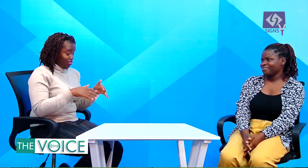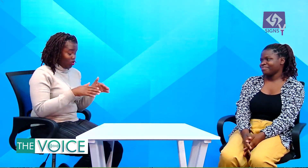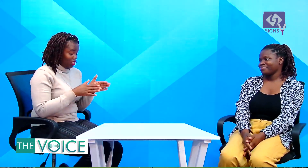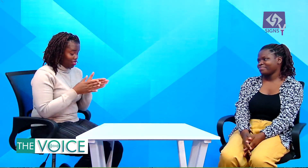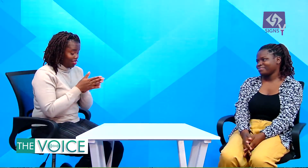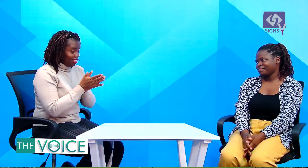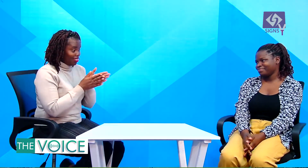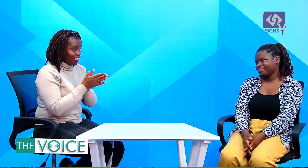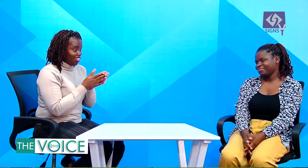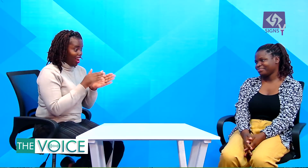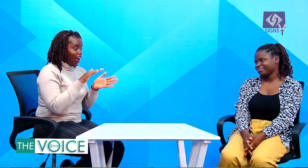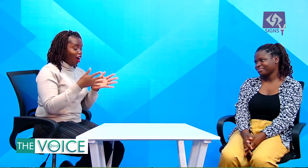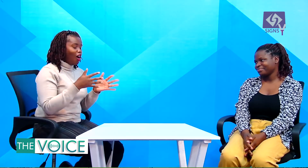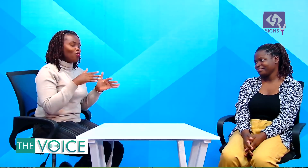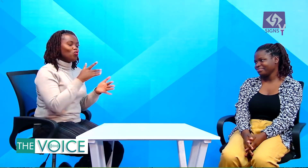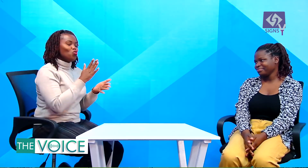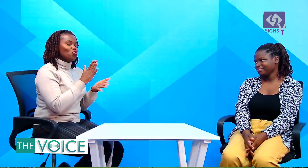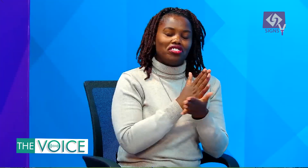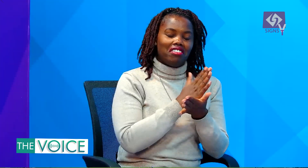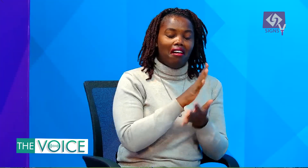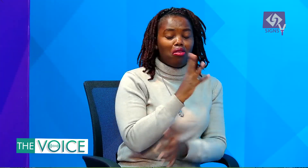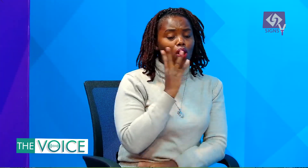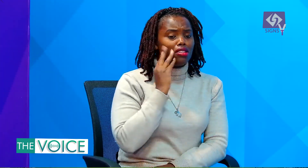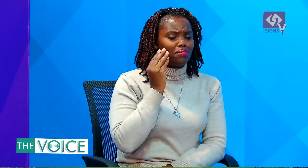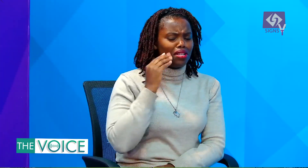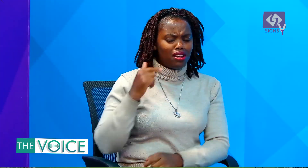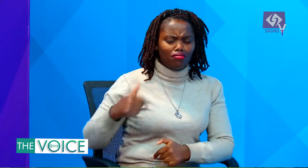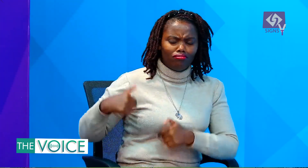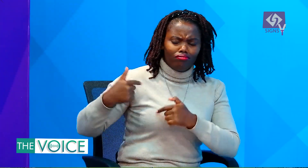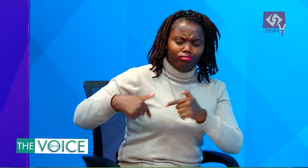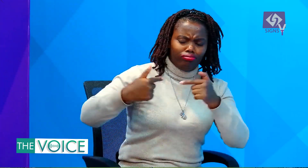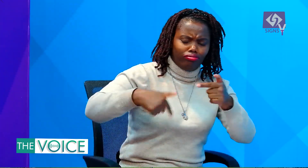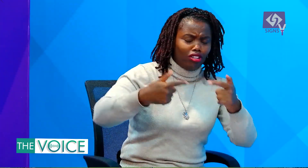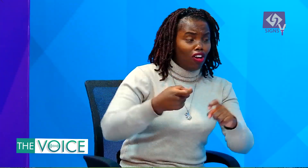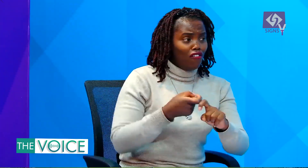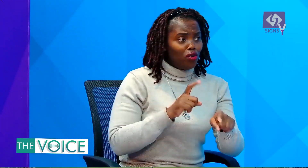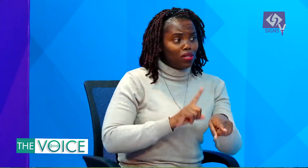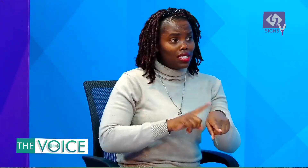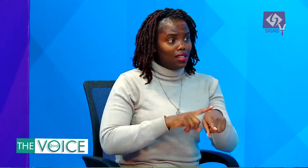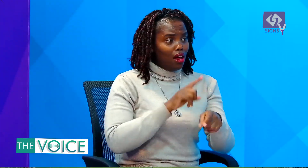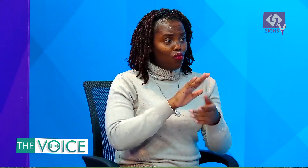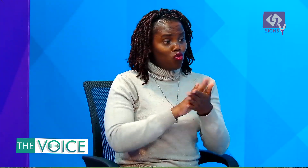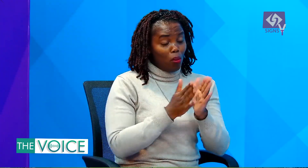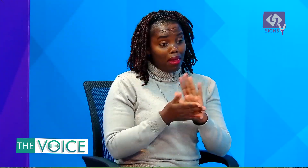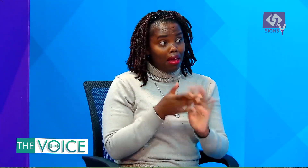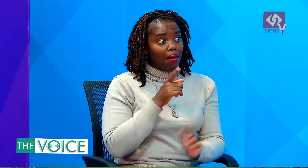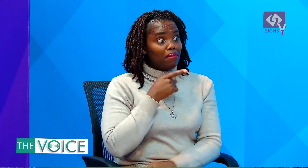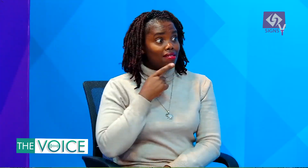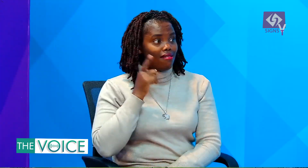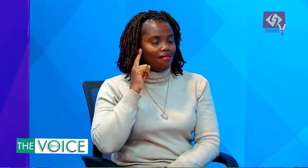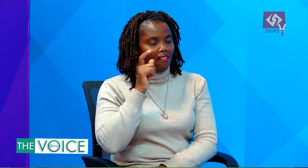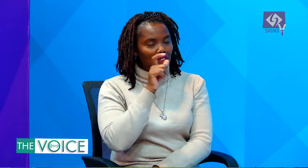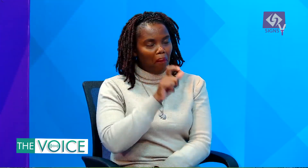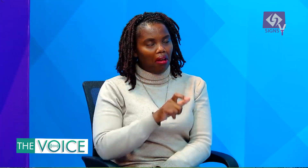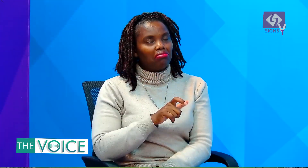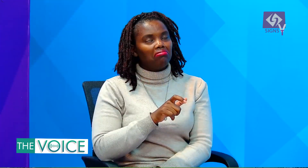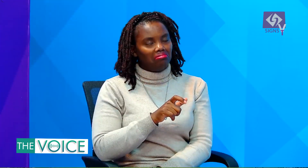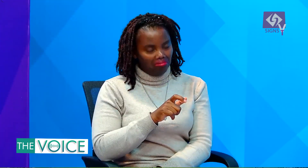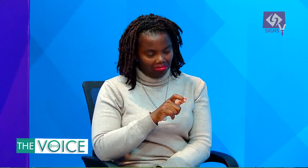Wow, this is interesting. The way you have shared your experience from the time you became deaf